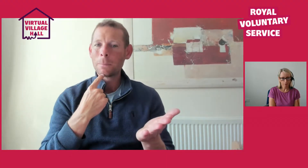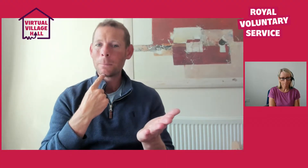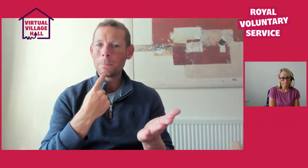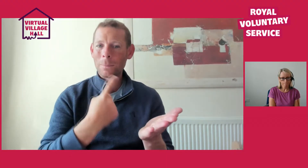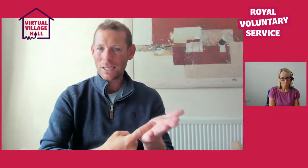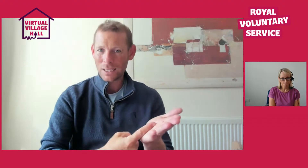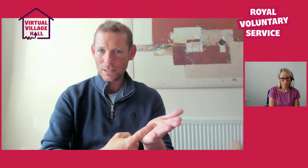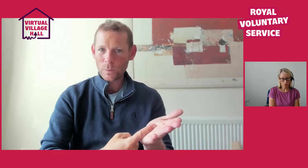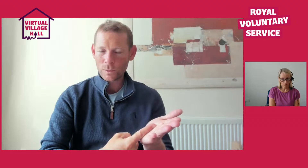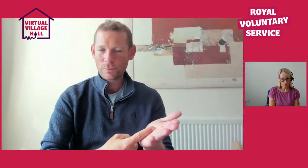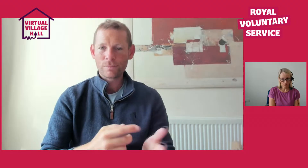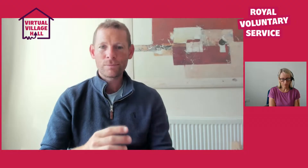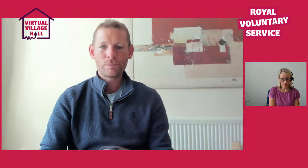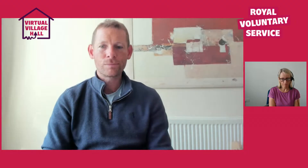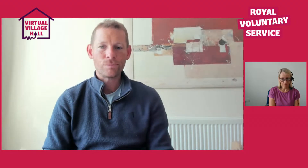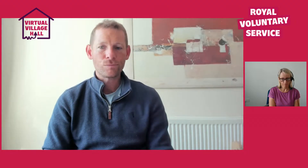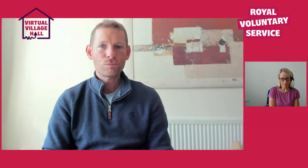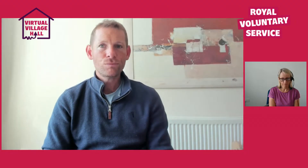£5.